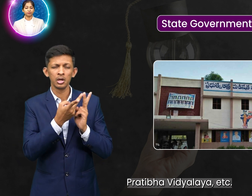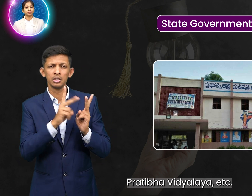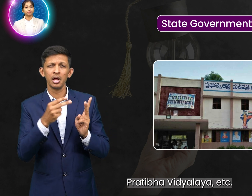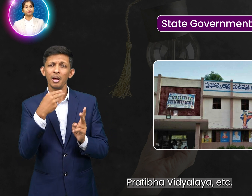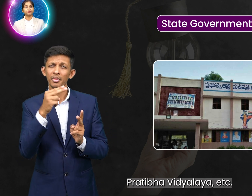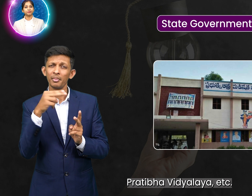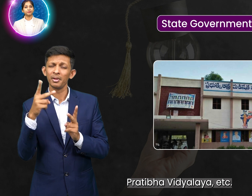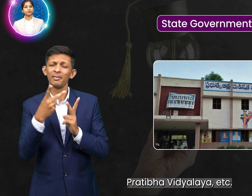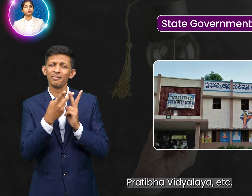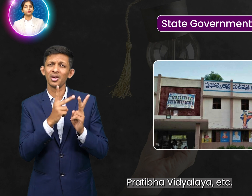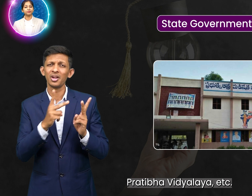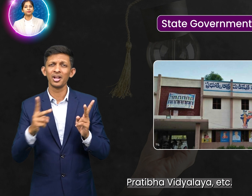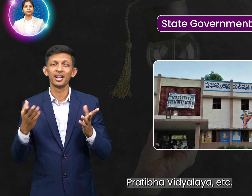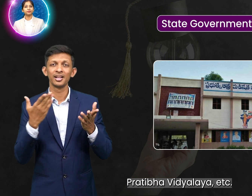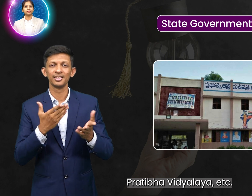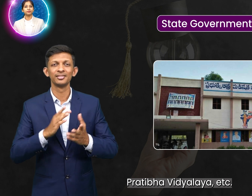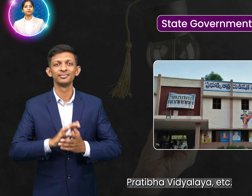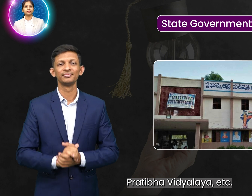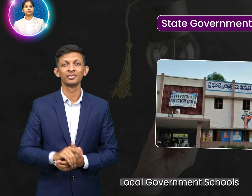etc.